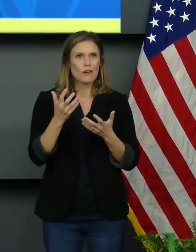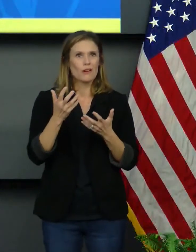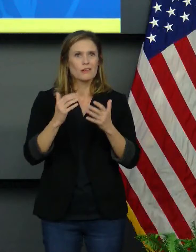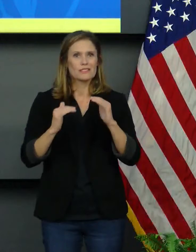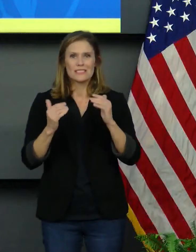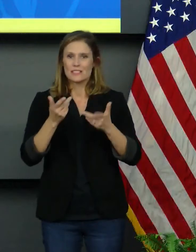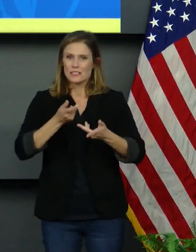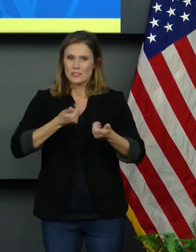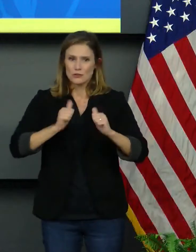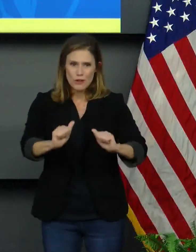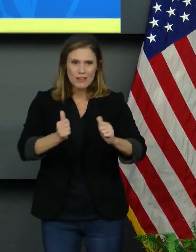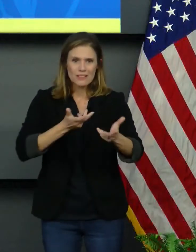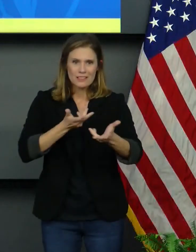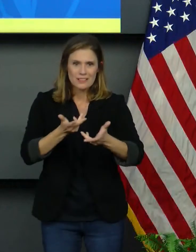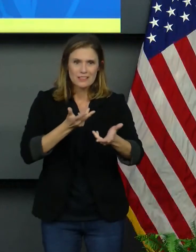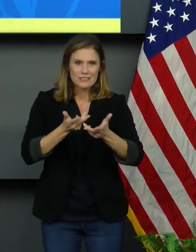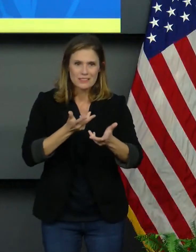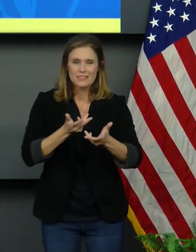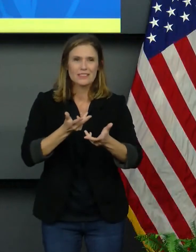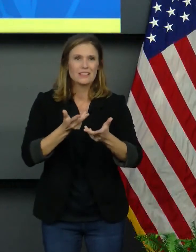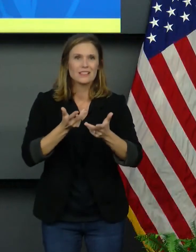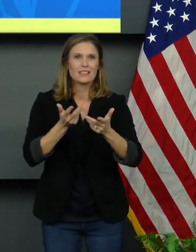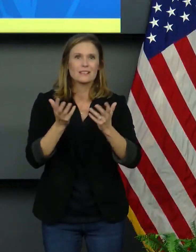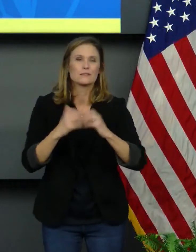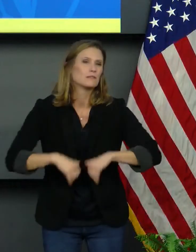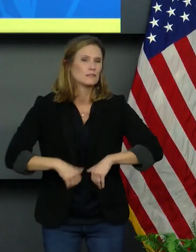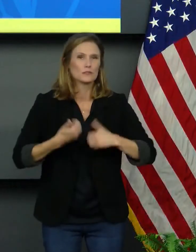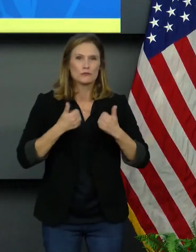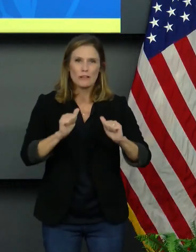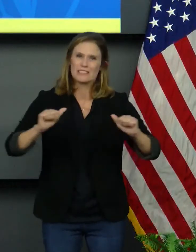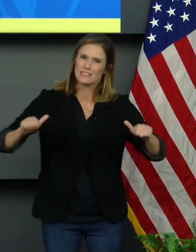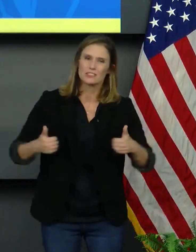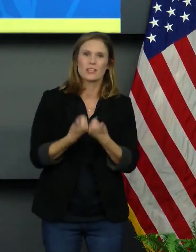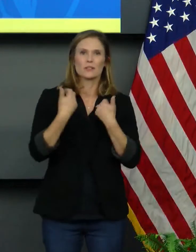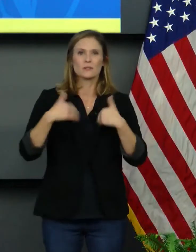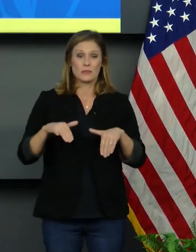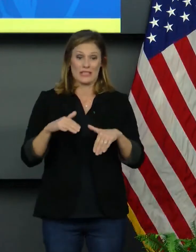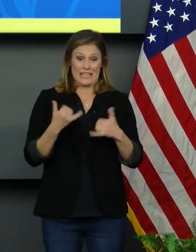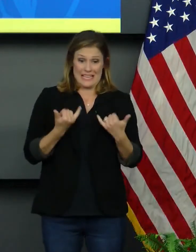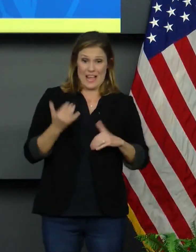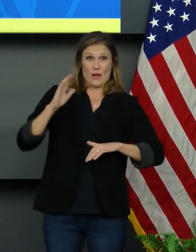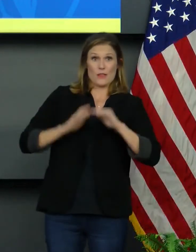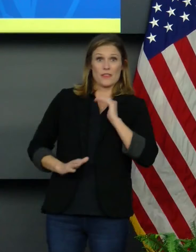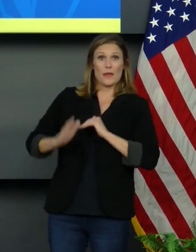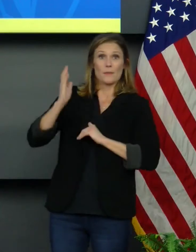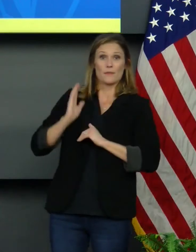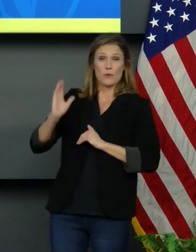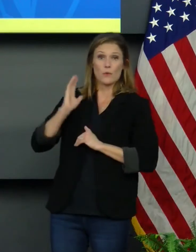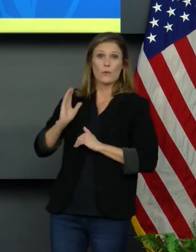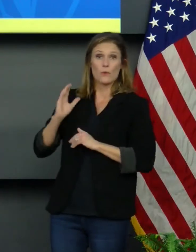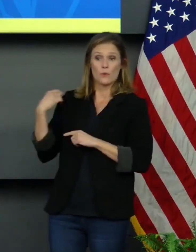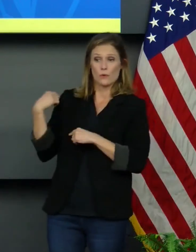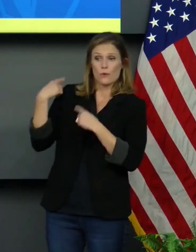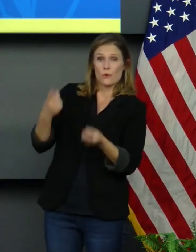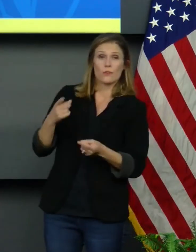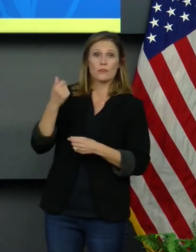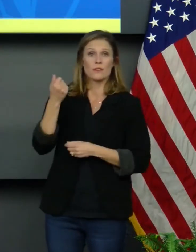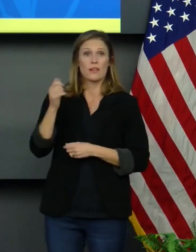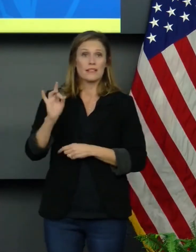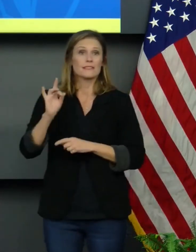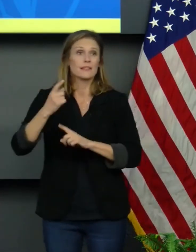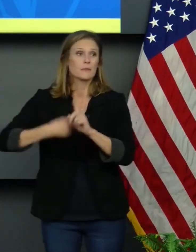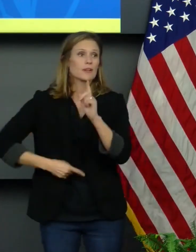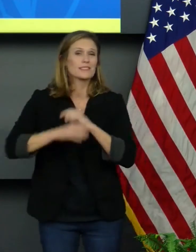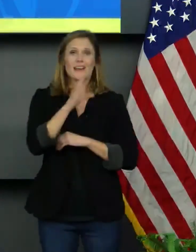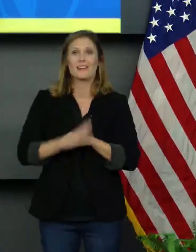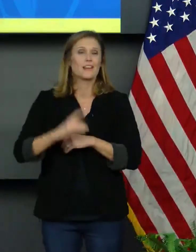to is becoming a very real challenge. It's more so now than in any other time that we've gone through this over the last 18 months. I